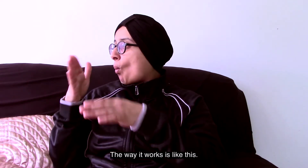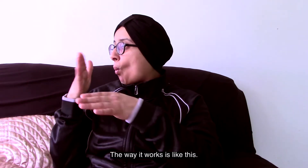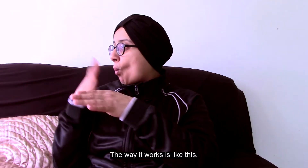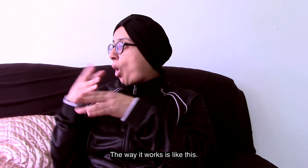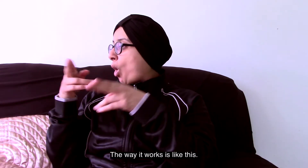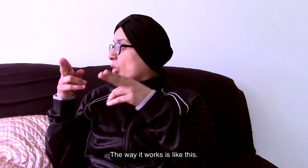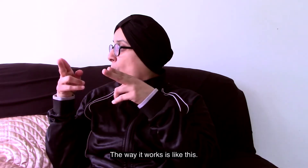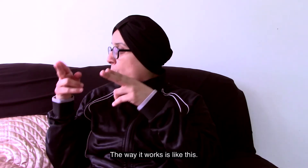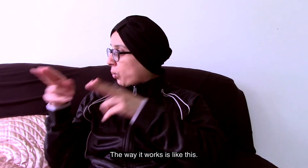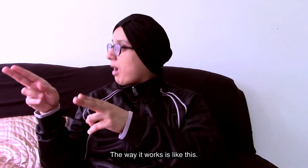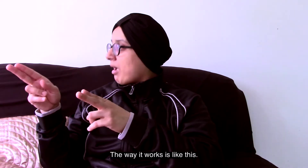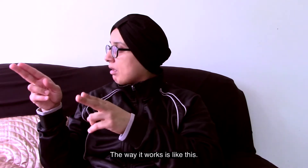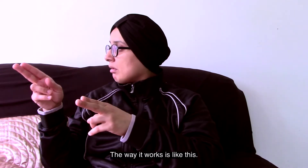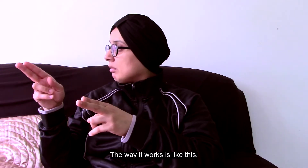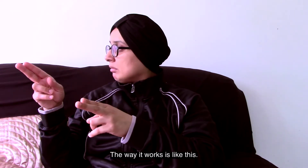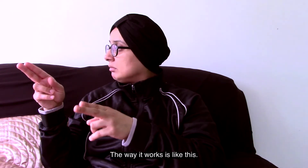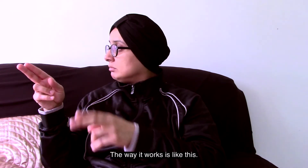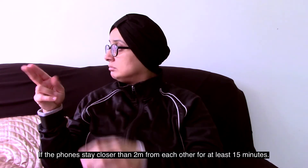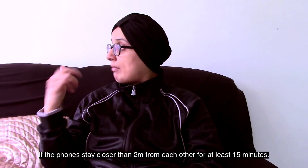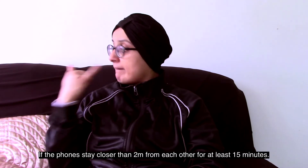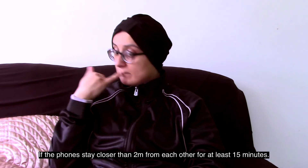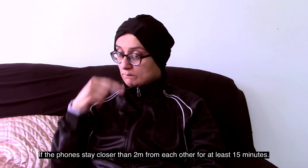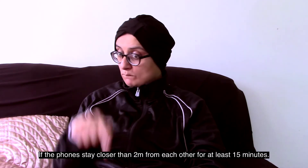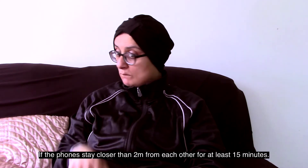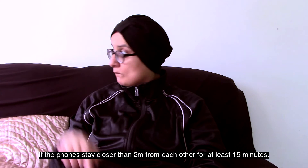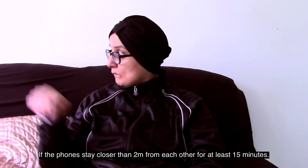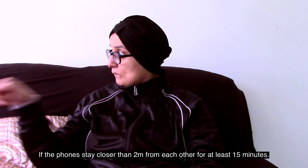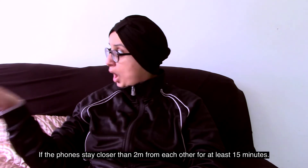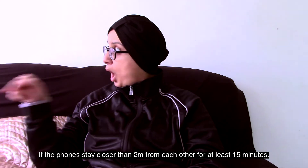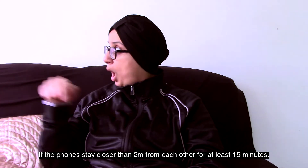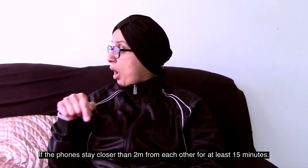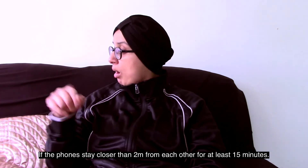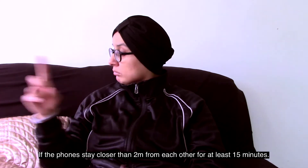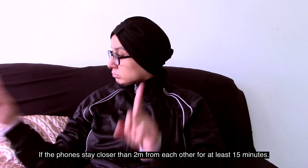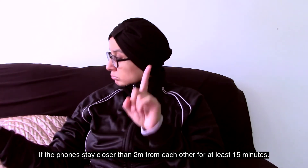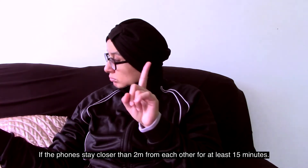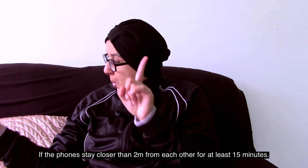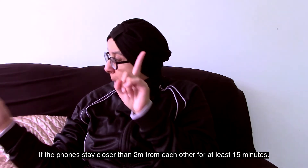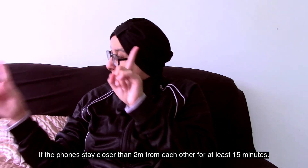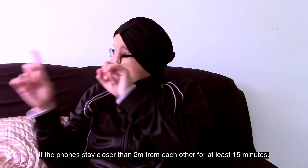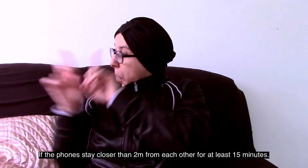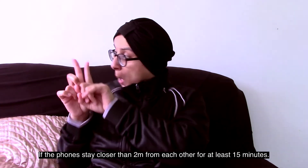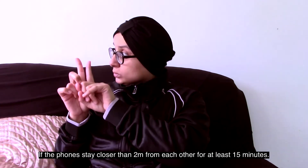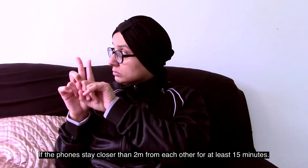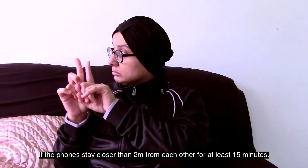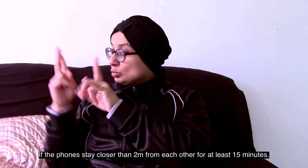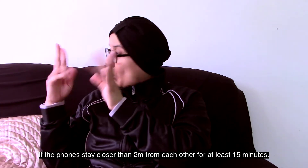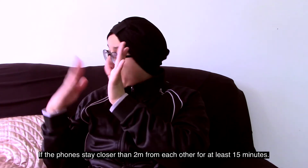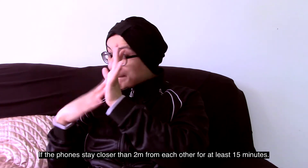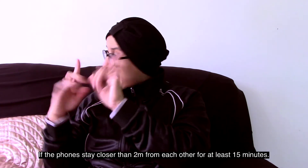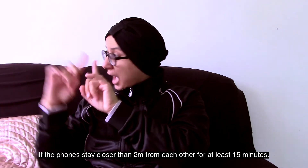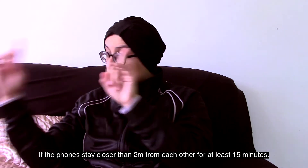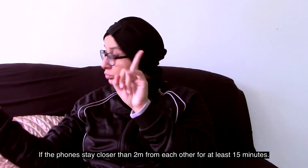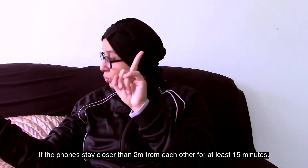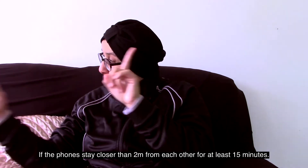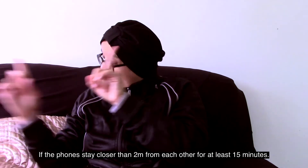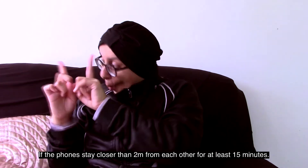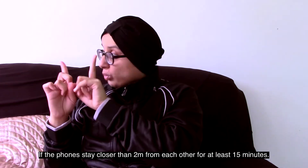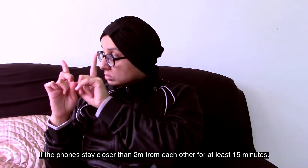The way it works is like this. If the phones stay closer than 2 meters from each other for at least 15